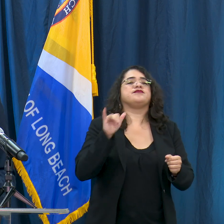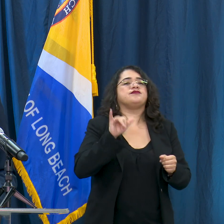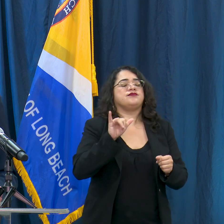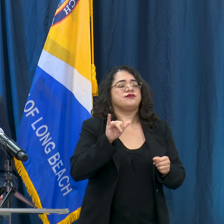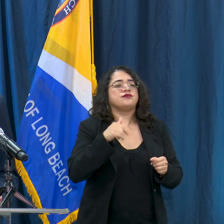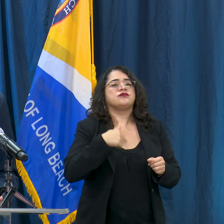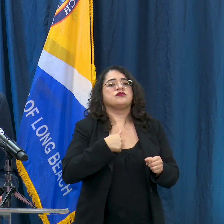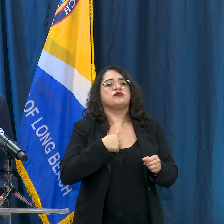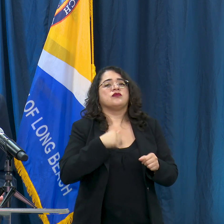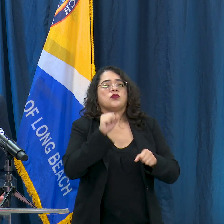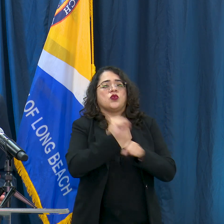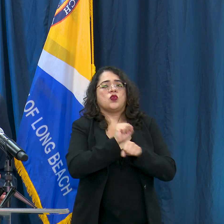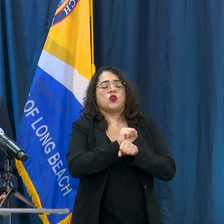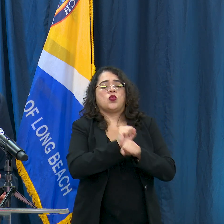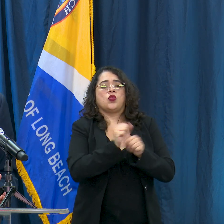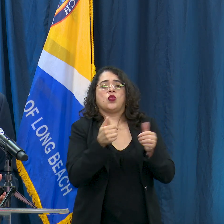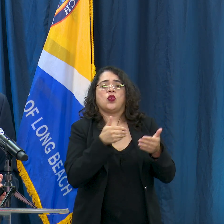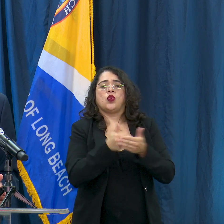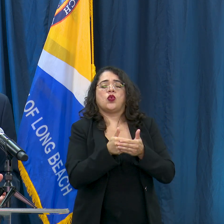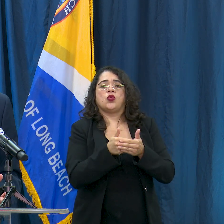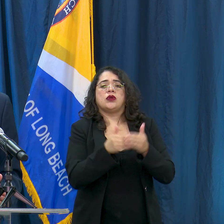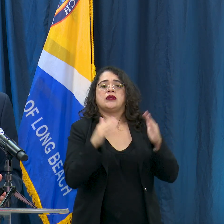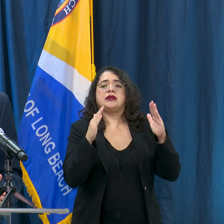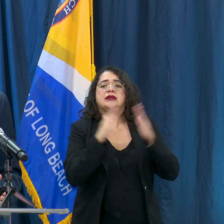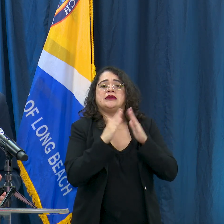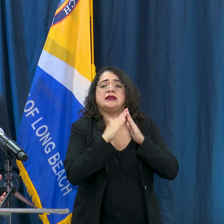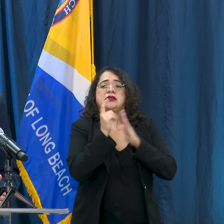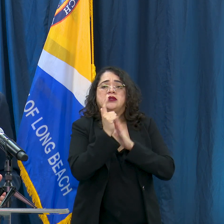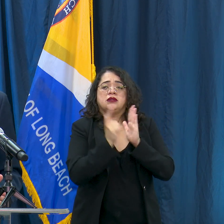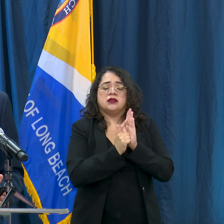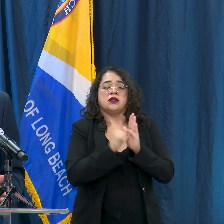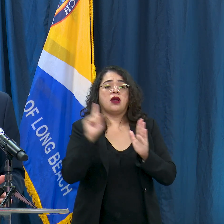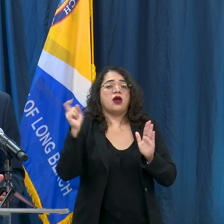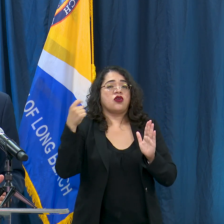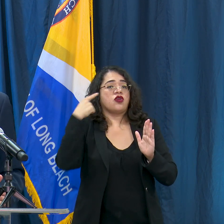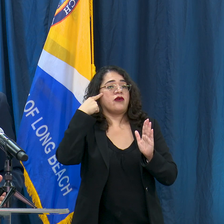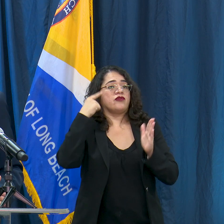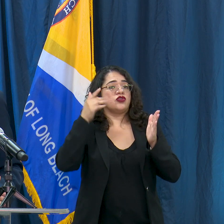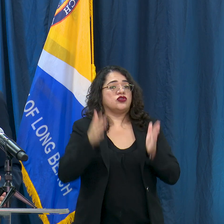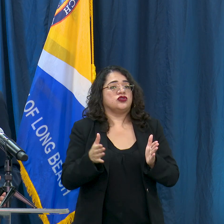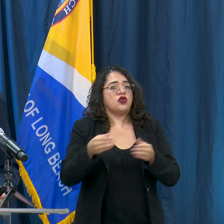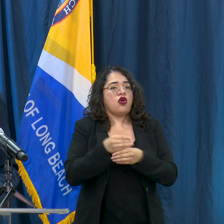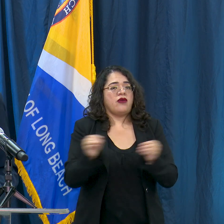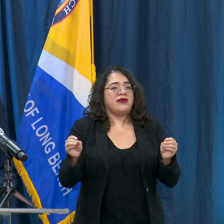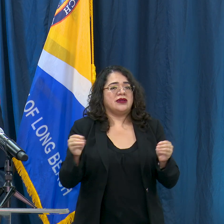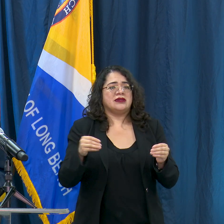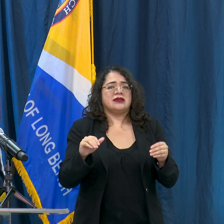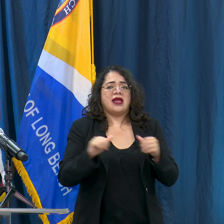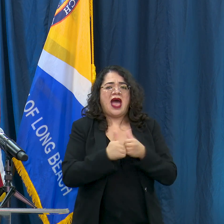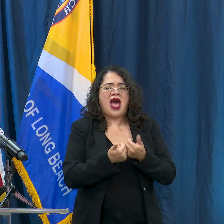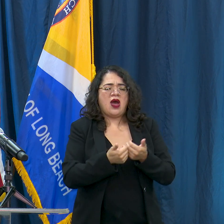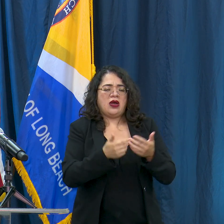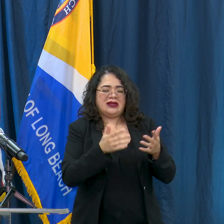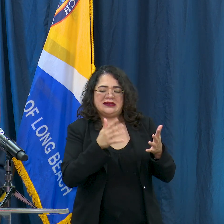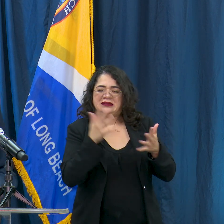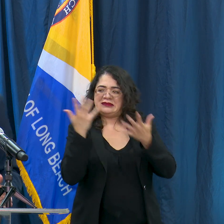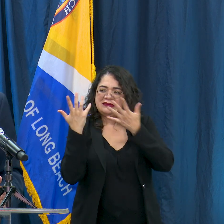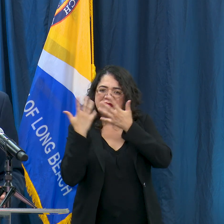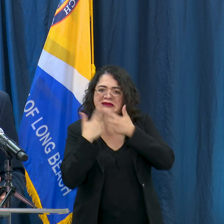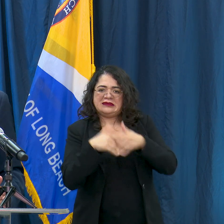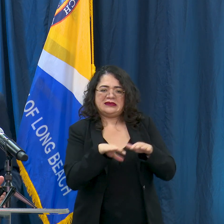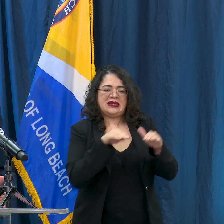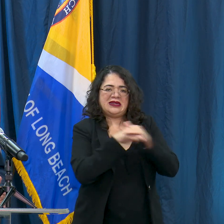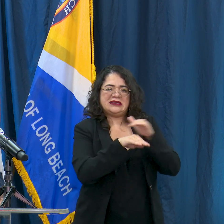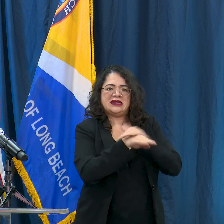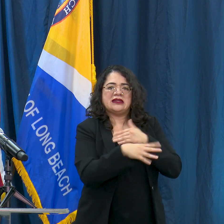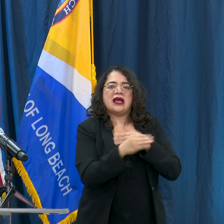we have worked closely with the city attorney and the governor's office on making sure that we can make our meetings as accessible as possible and do them in a